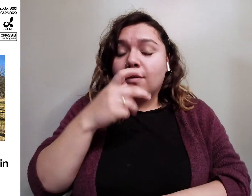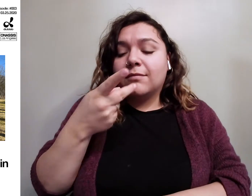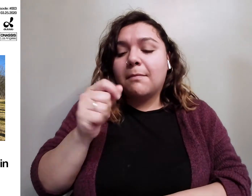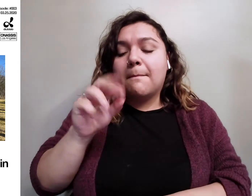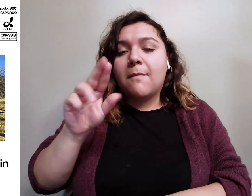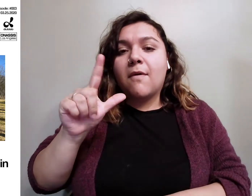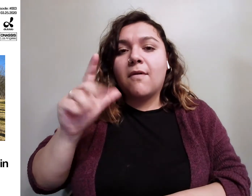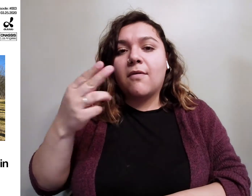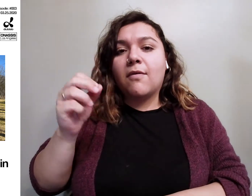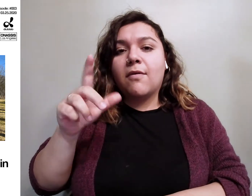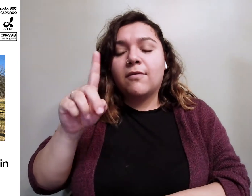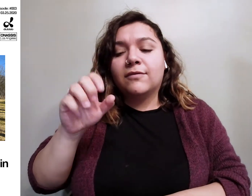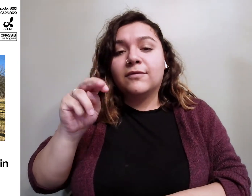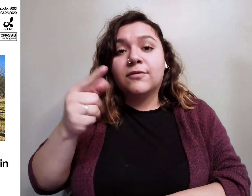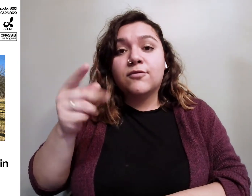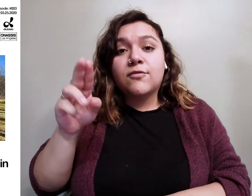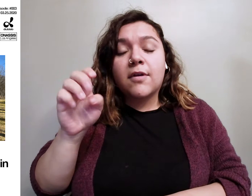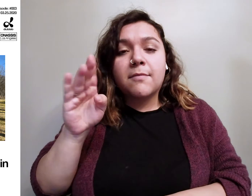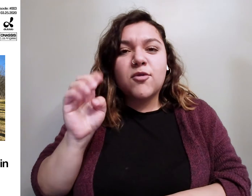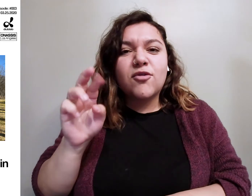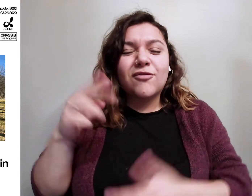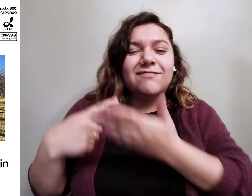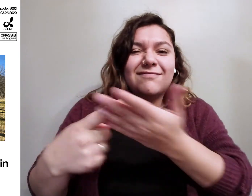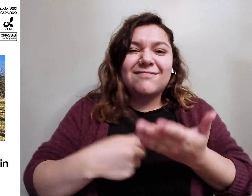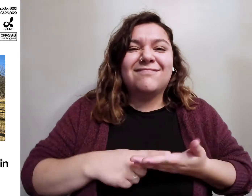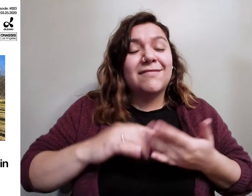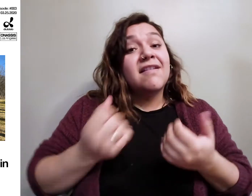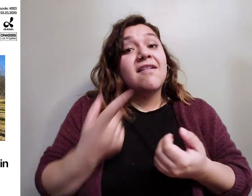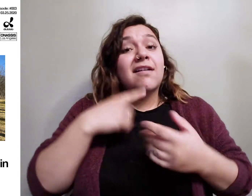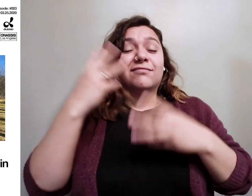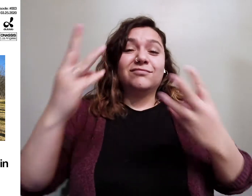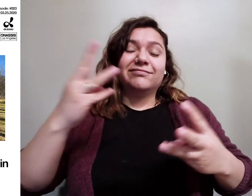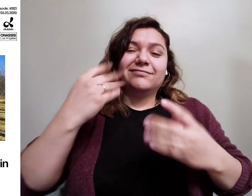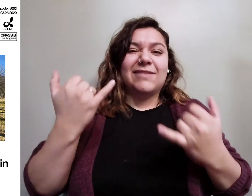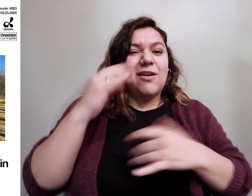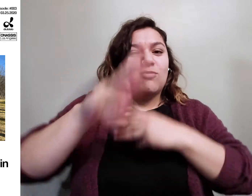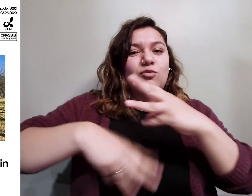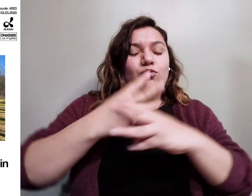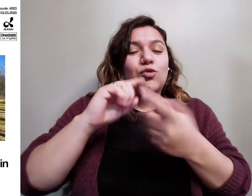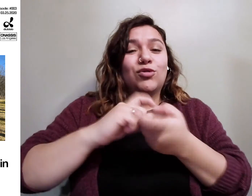shifting paradigms in the era of social distancing.